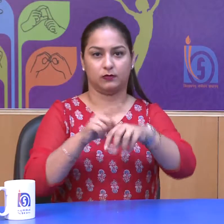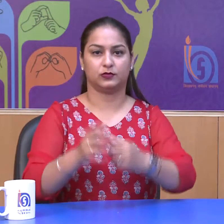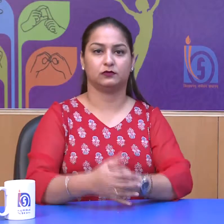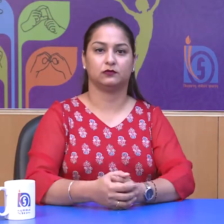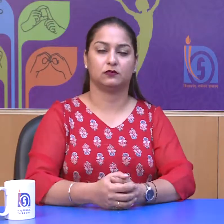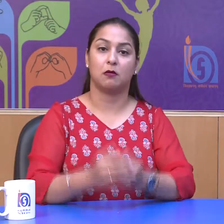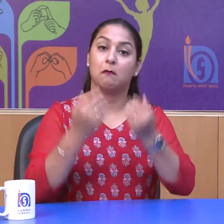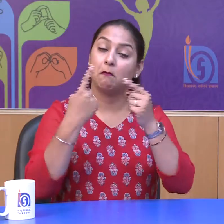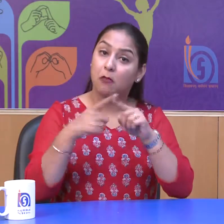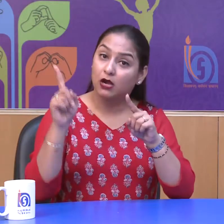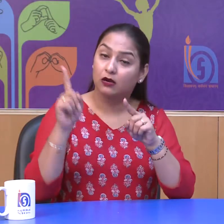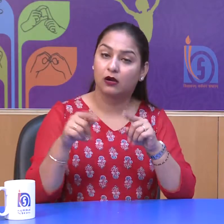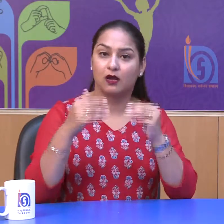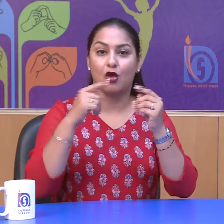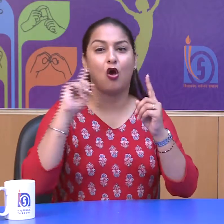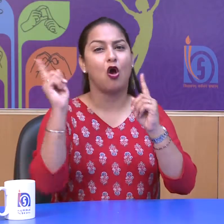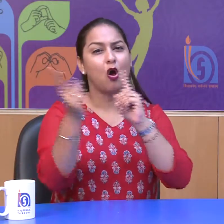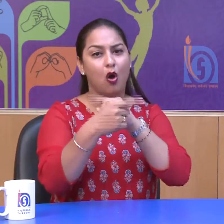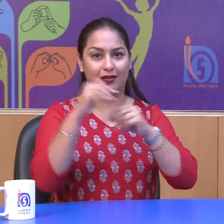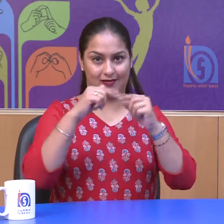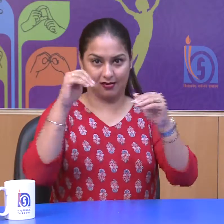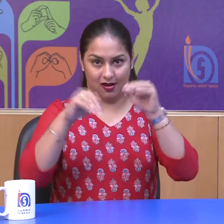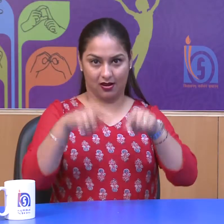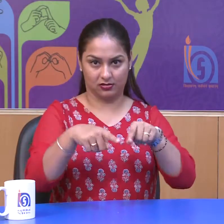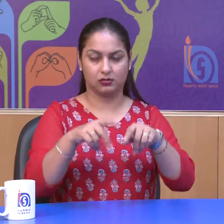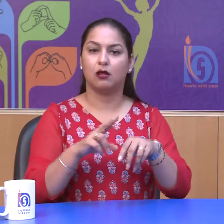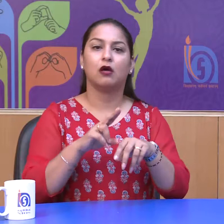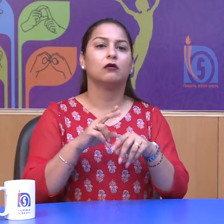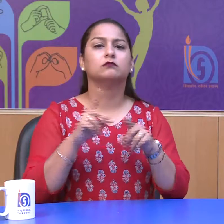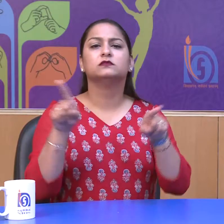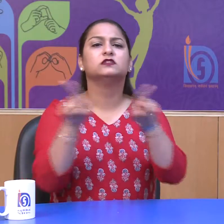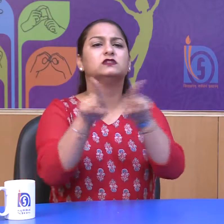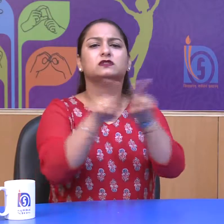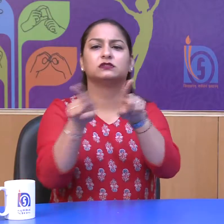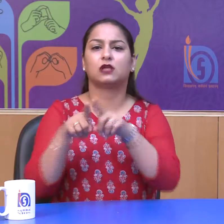But all the elections are not of the same kind.